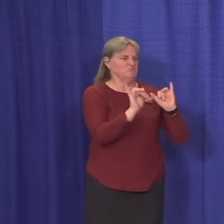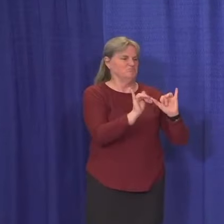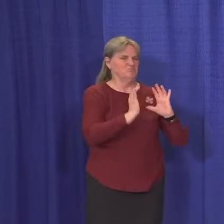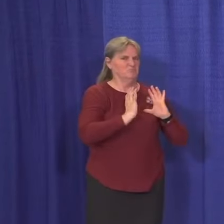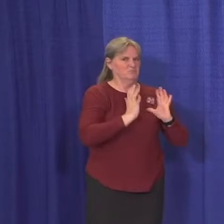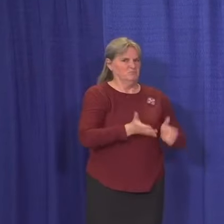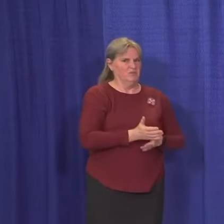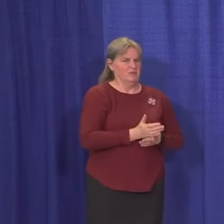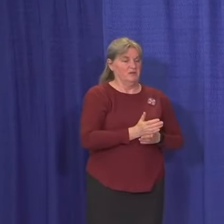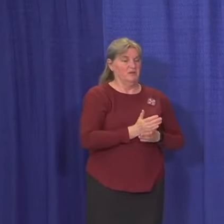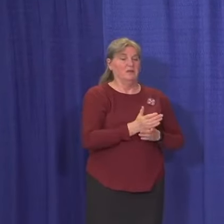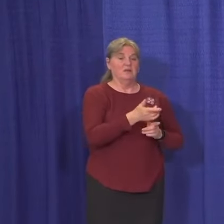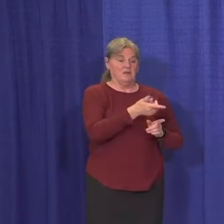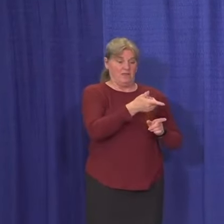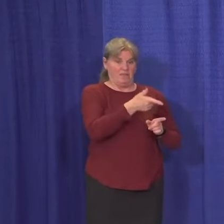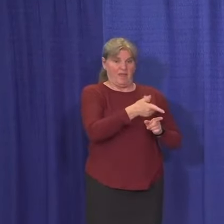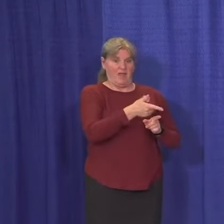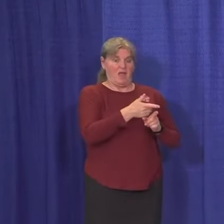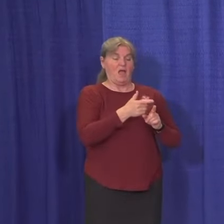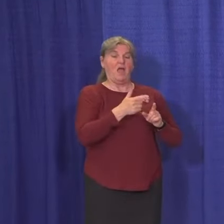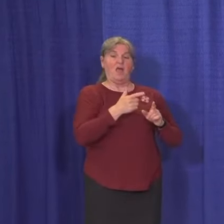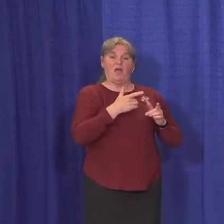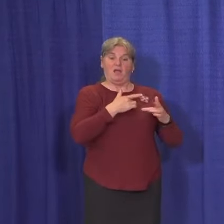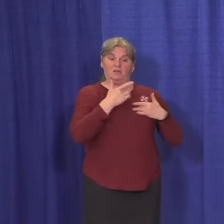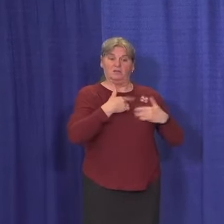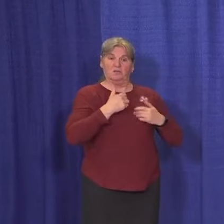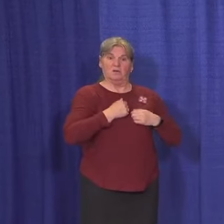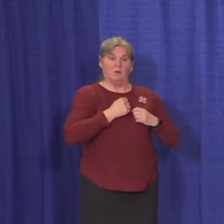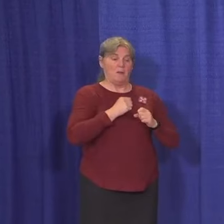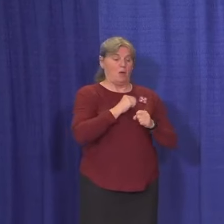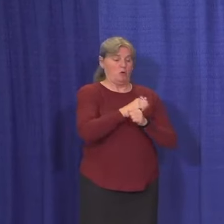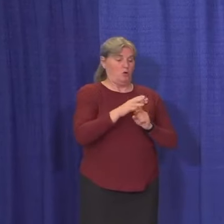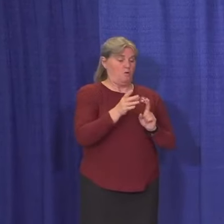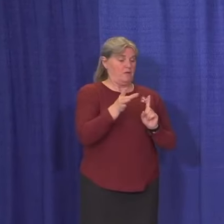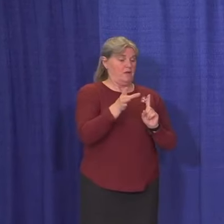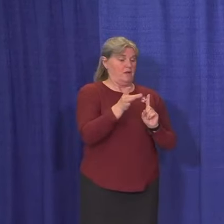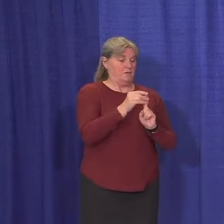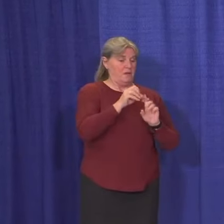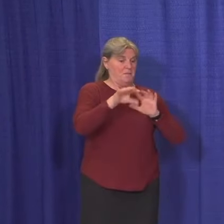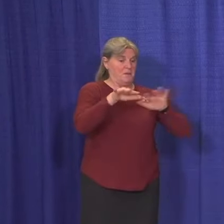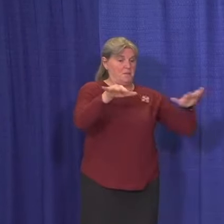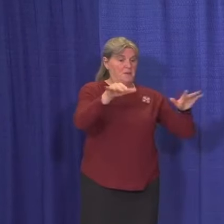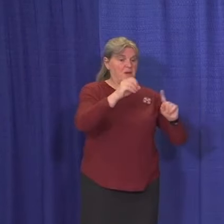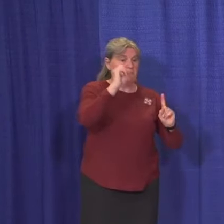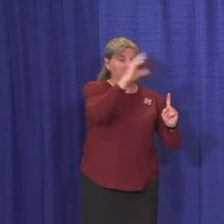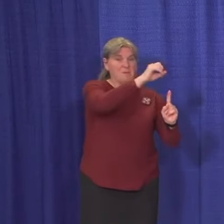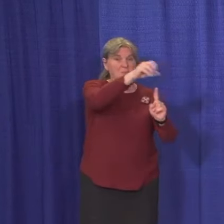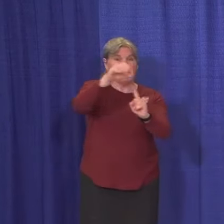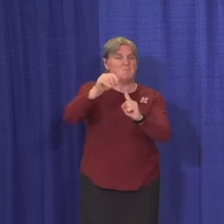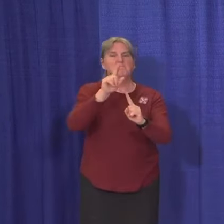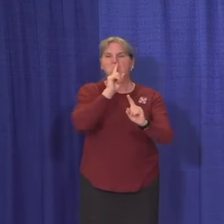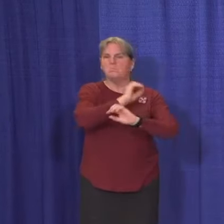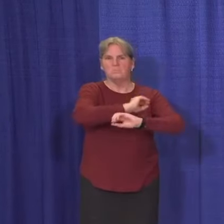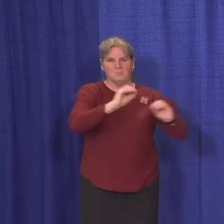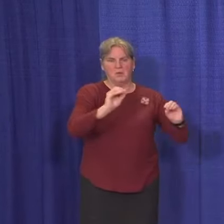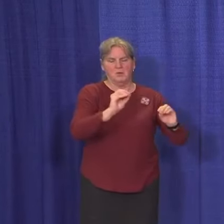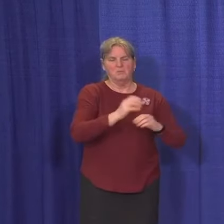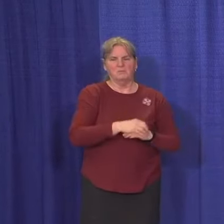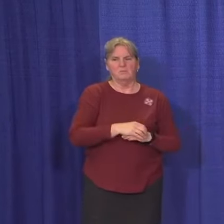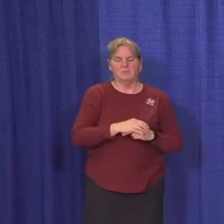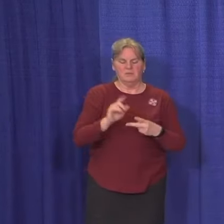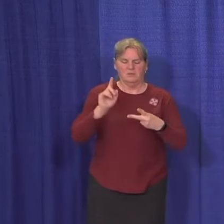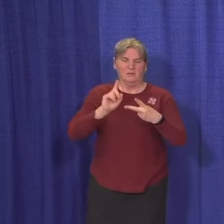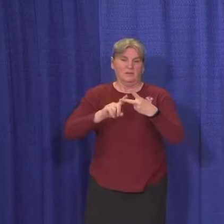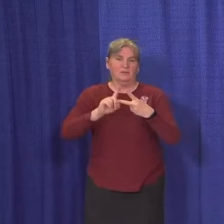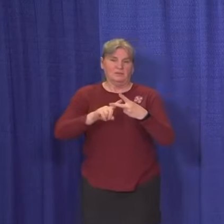not concerned about any possibility of public exposure. And as you heard, the second case is a Yukoner who